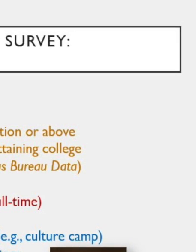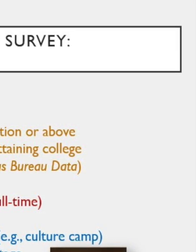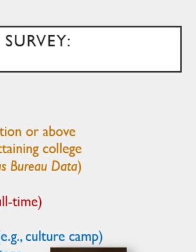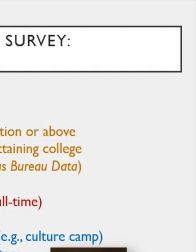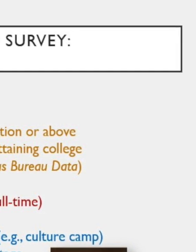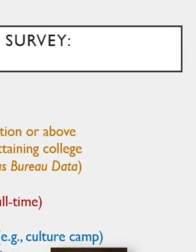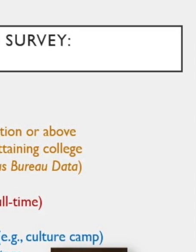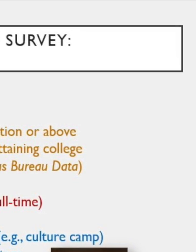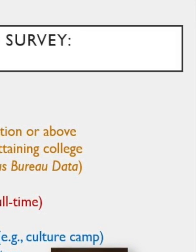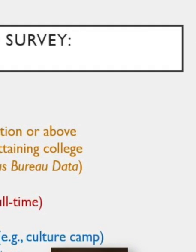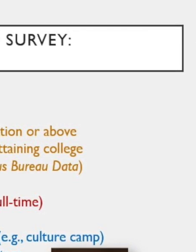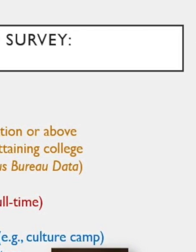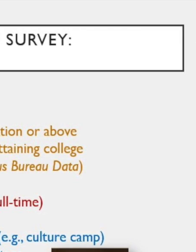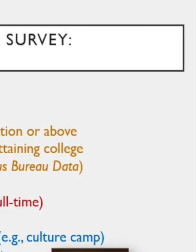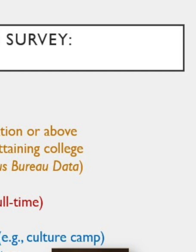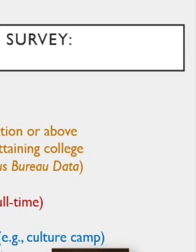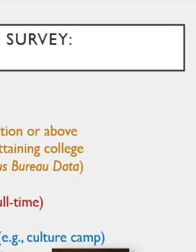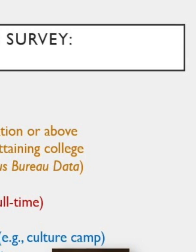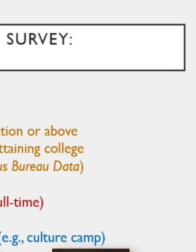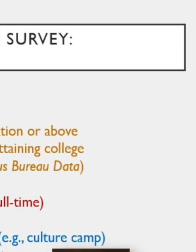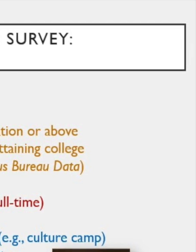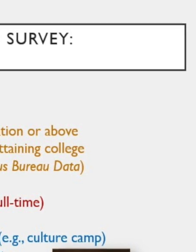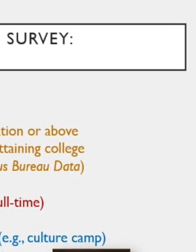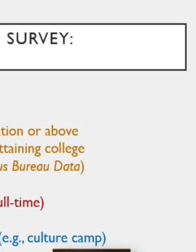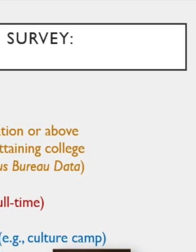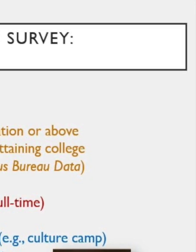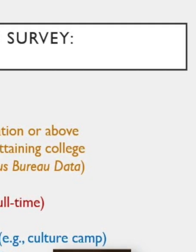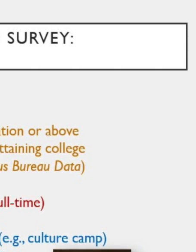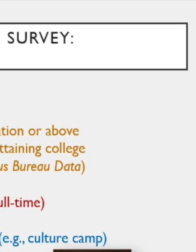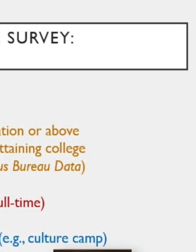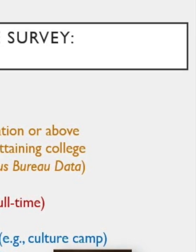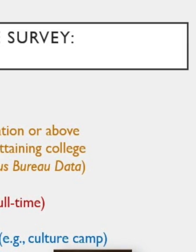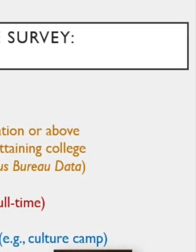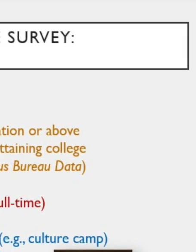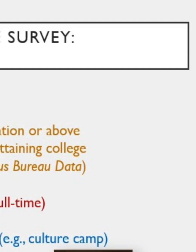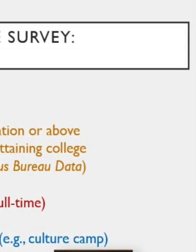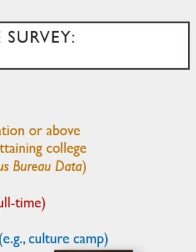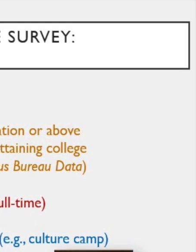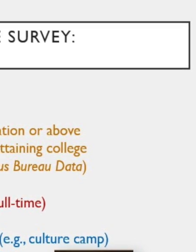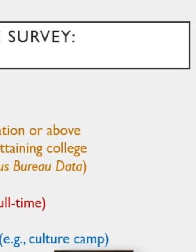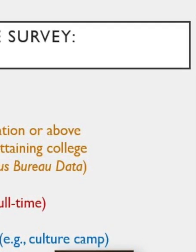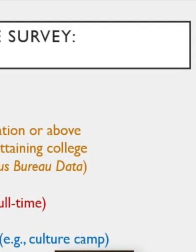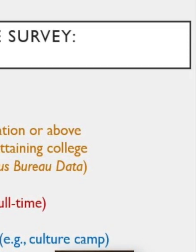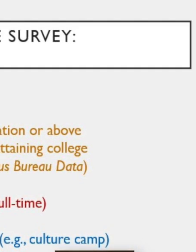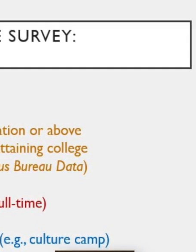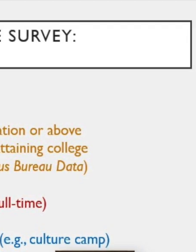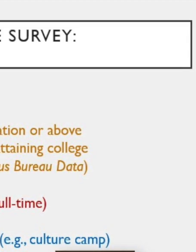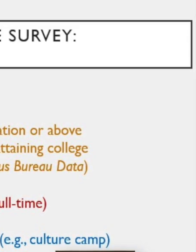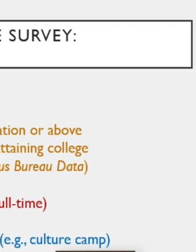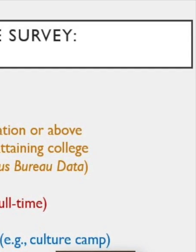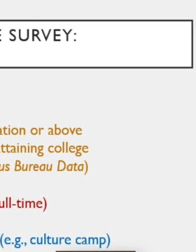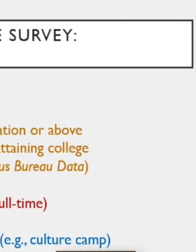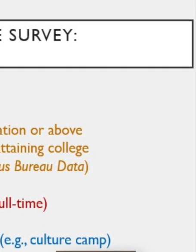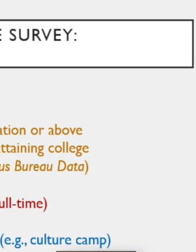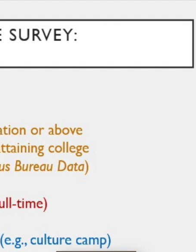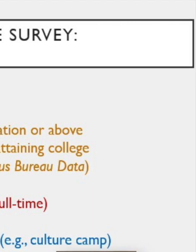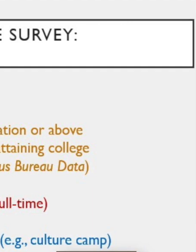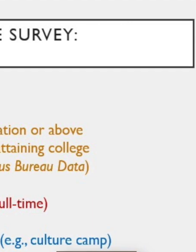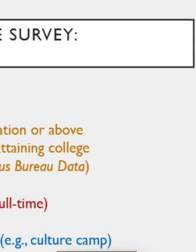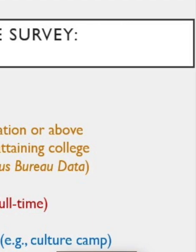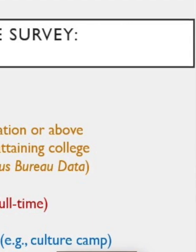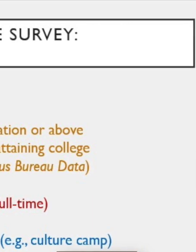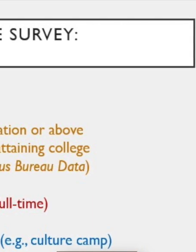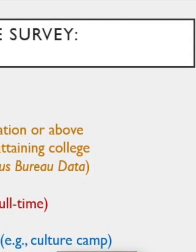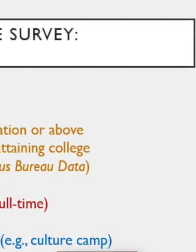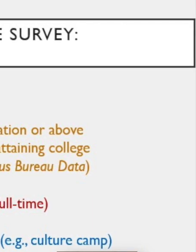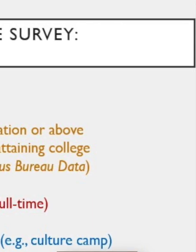above. This is compared to about 1/3 of the adult population in the United States.